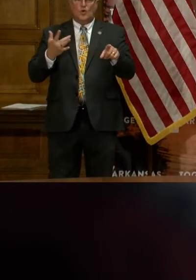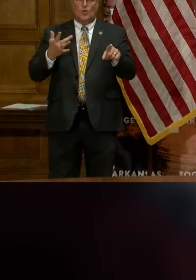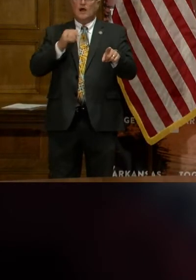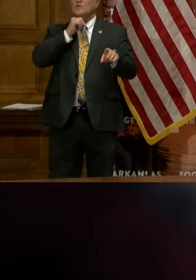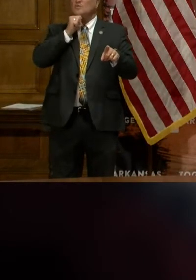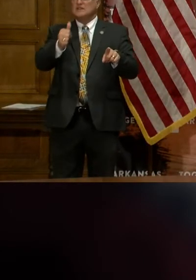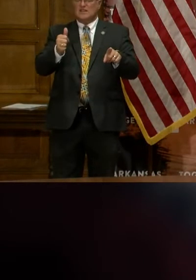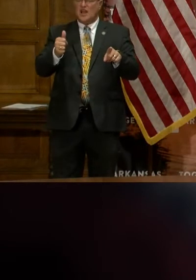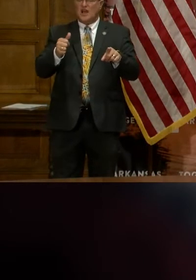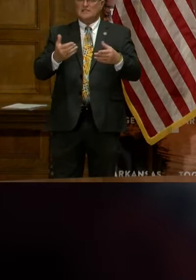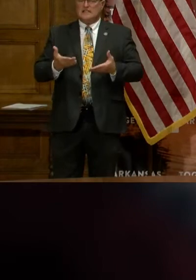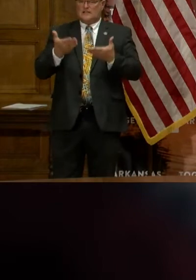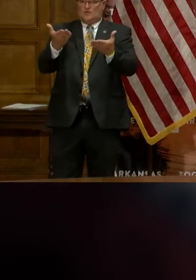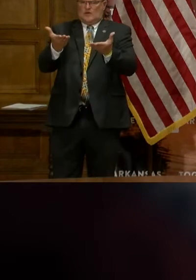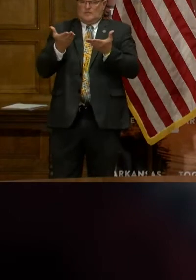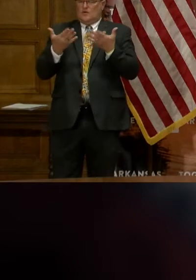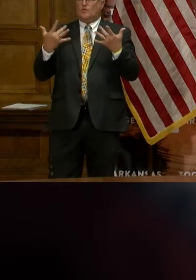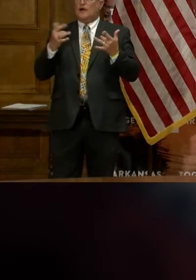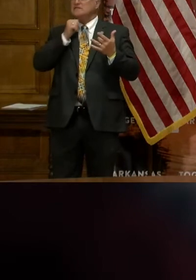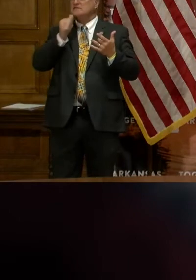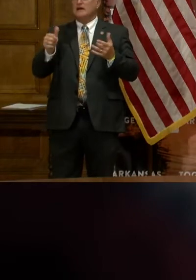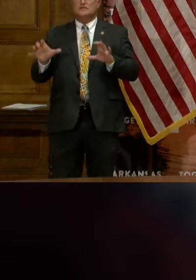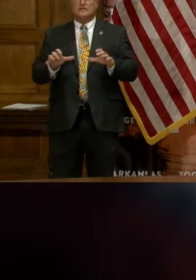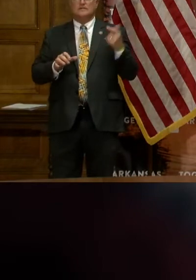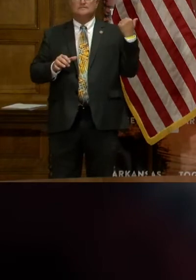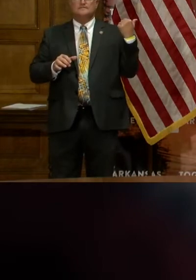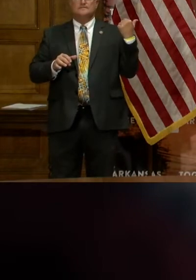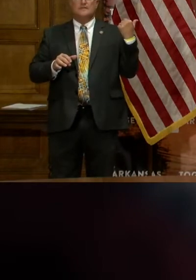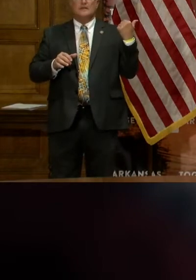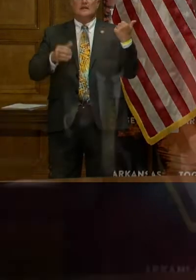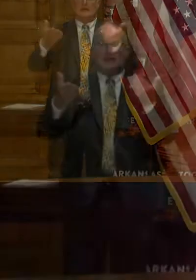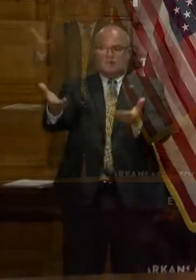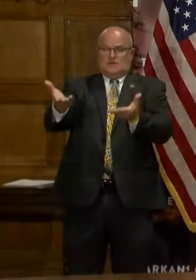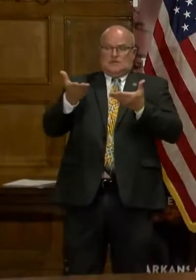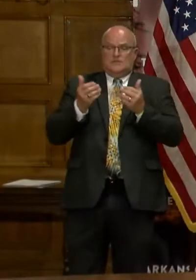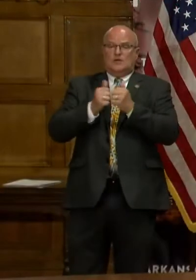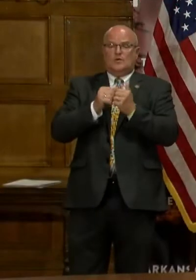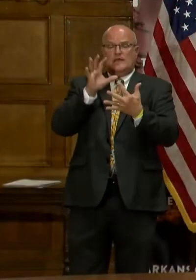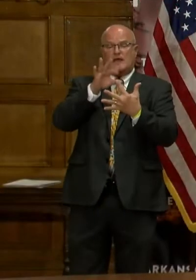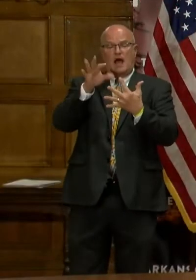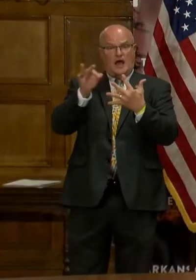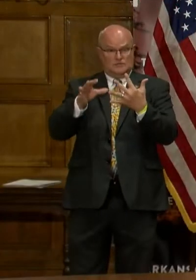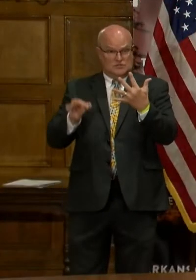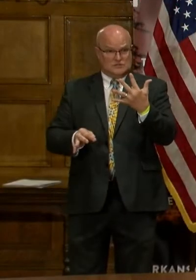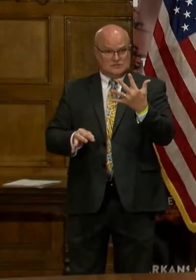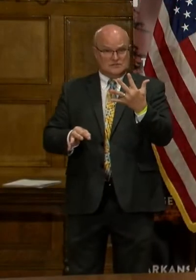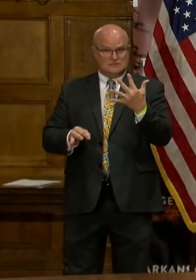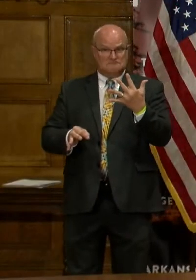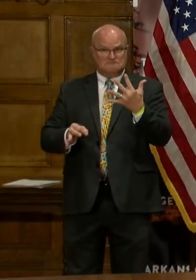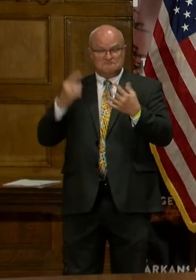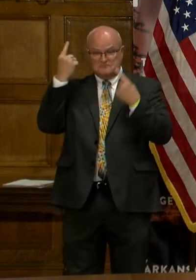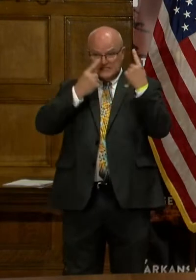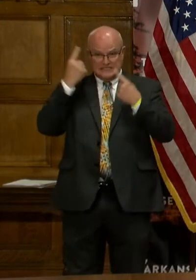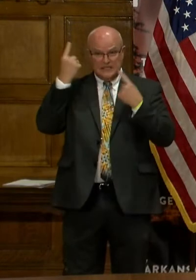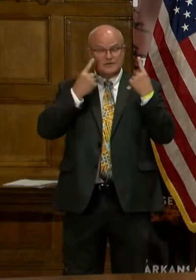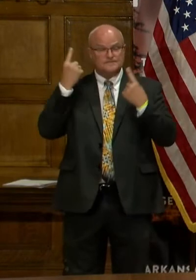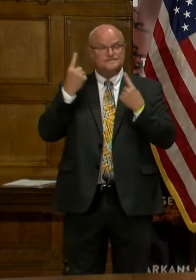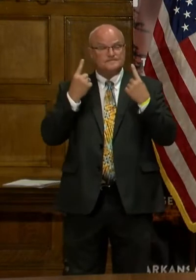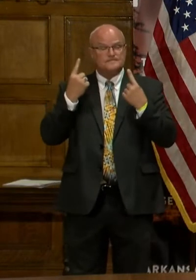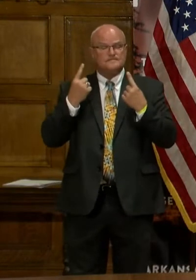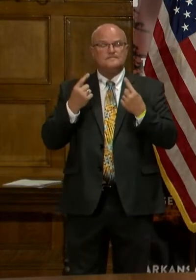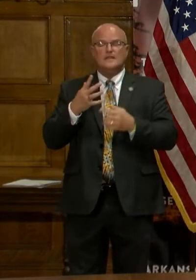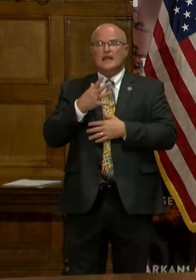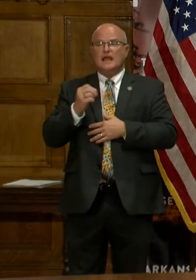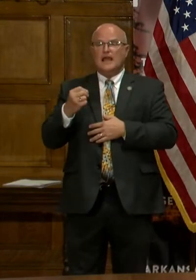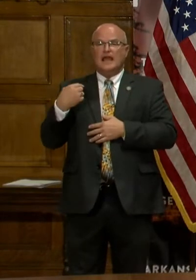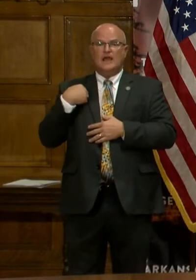we not take that recommendation? Well, they presented me with options to be considered.